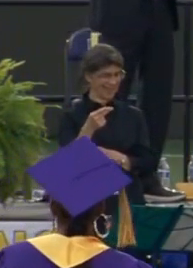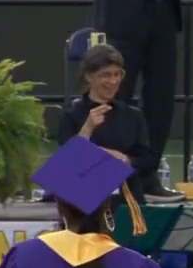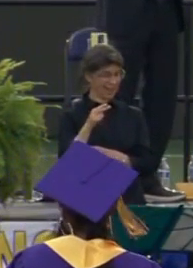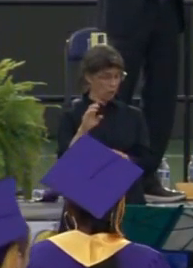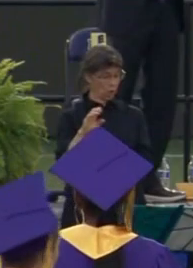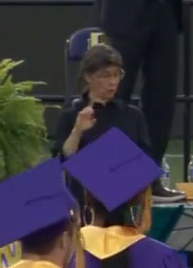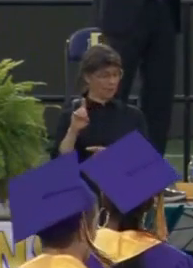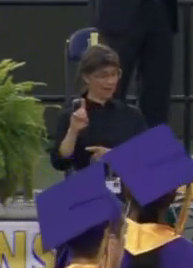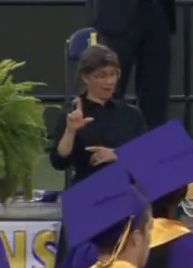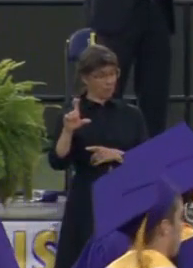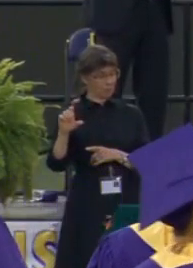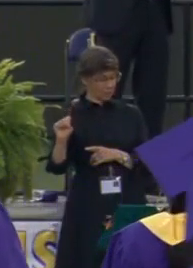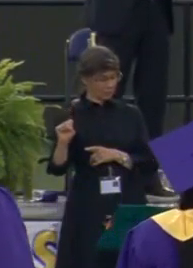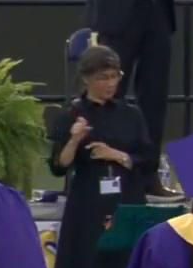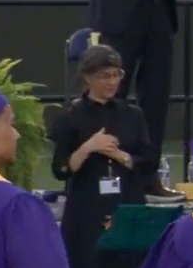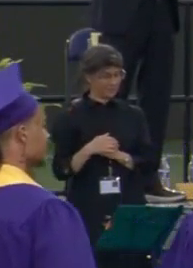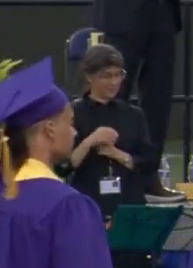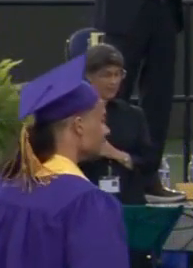Mimi Coates.